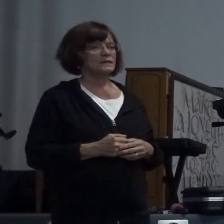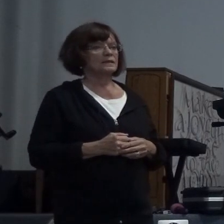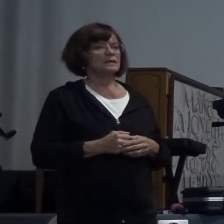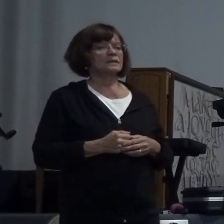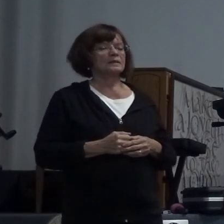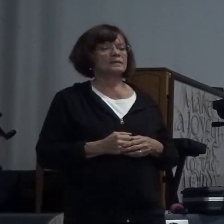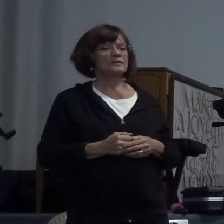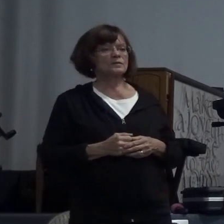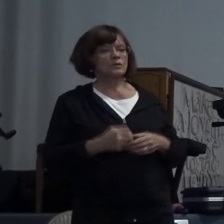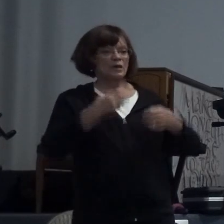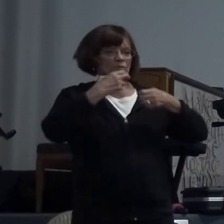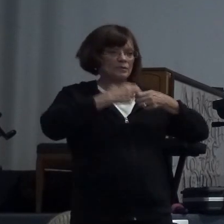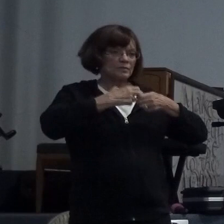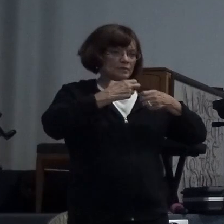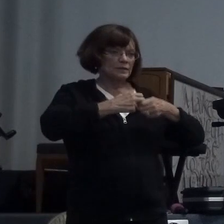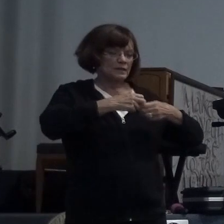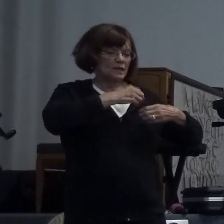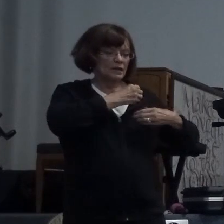bitterness.